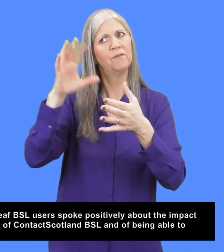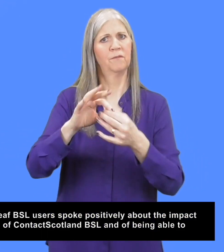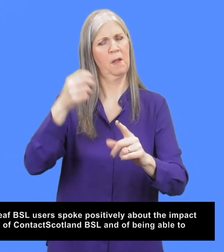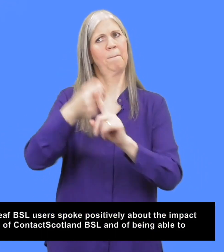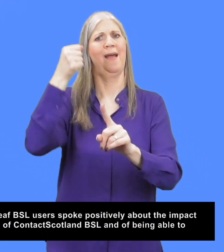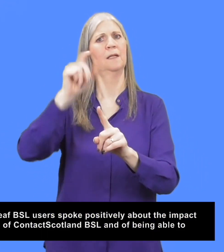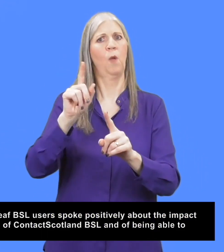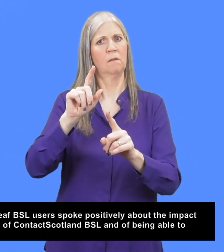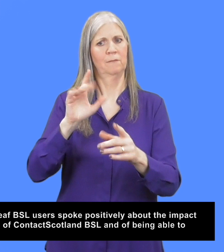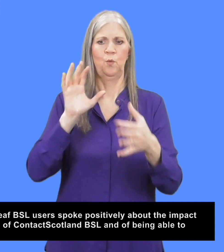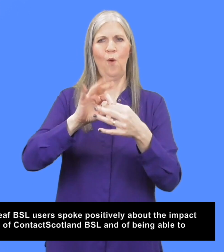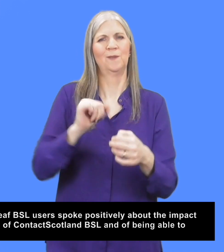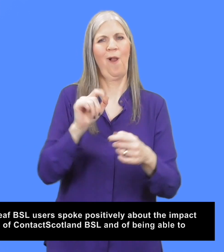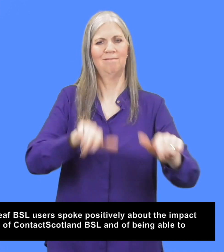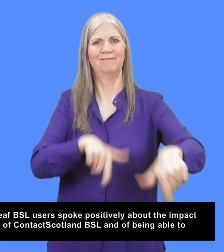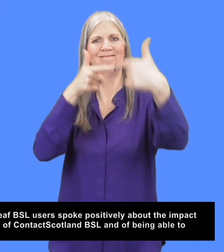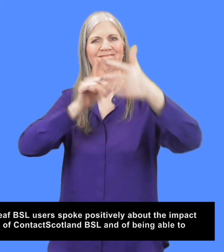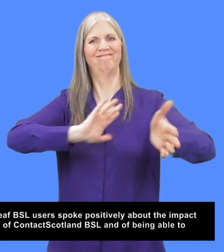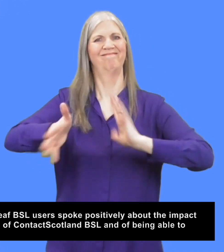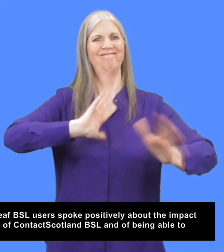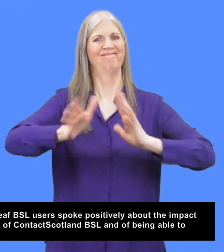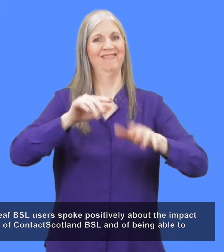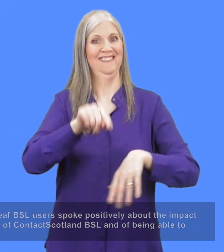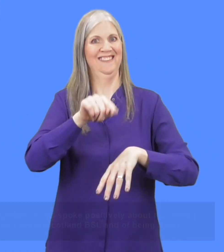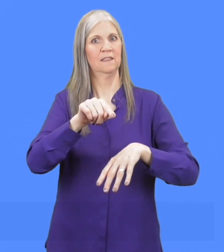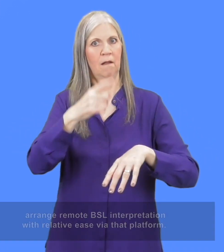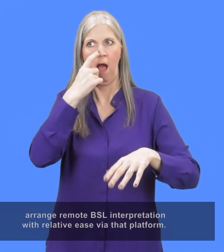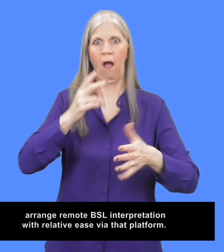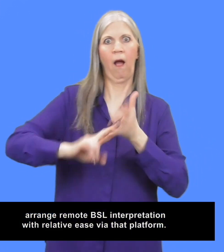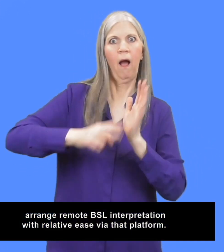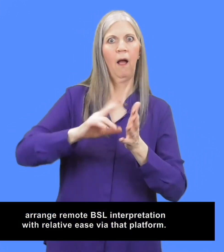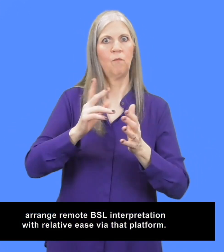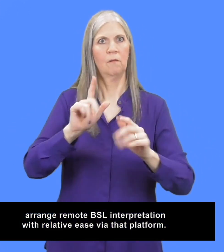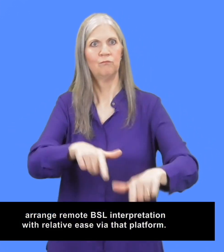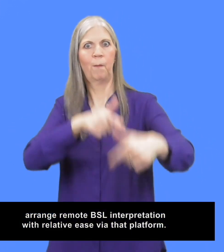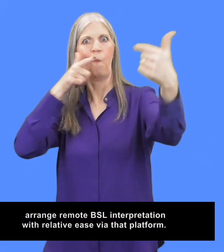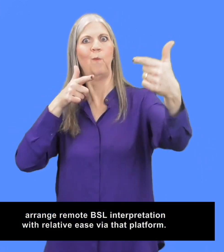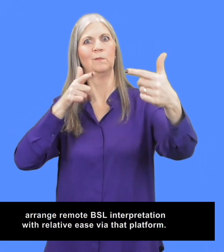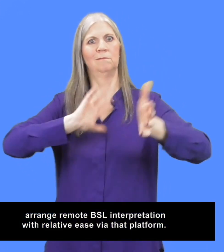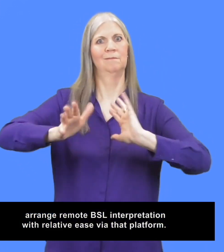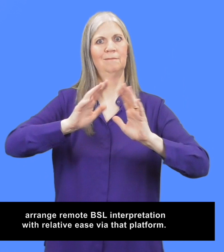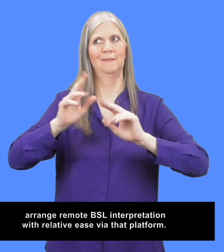of Contact Scotland BSL and of being able to arrange remote BSL interpretation with